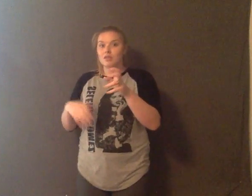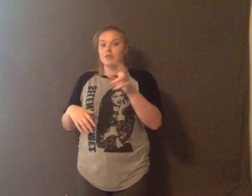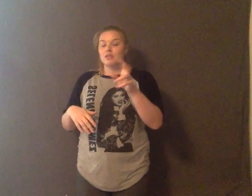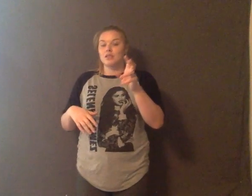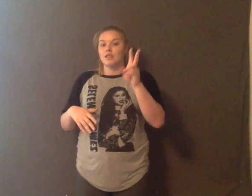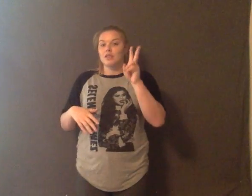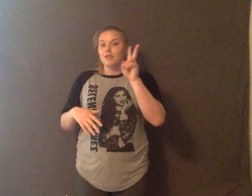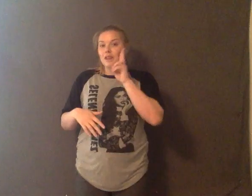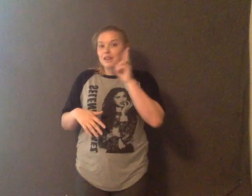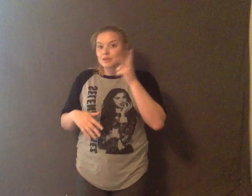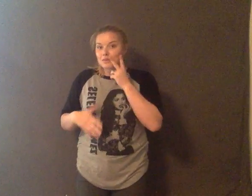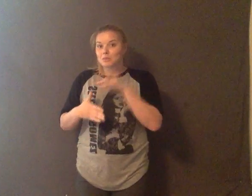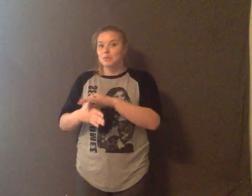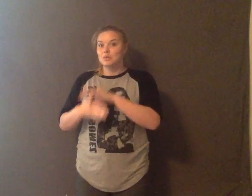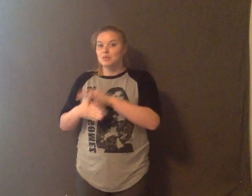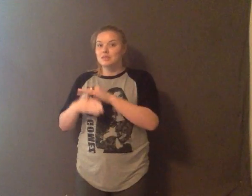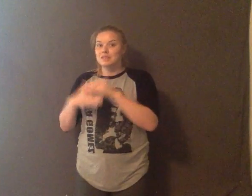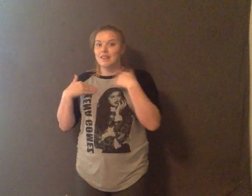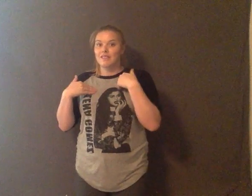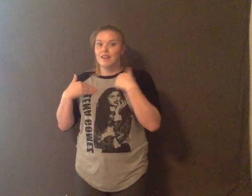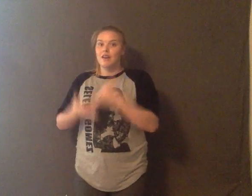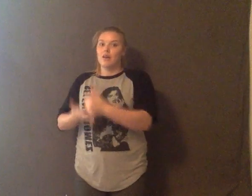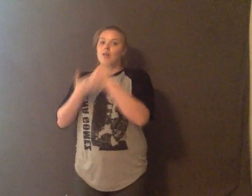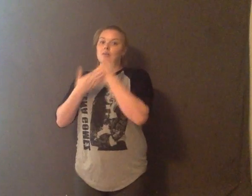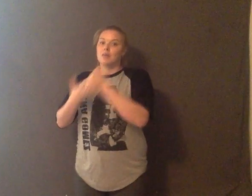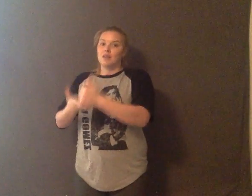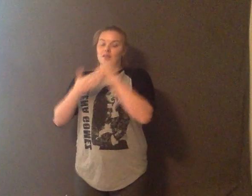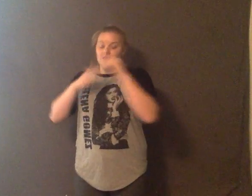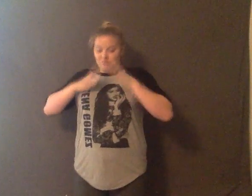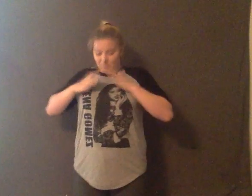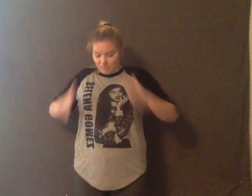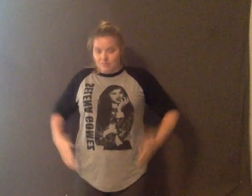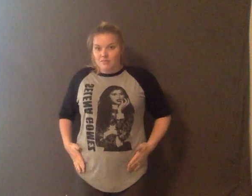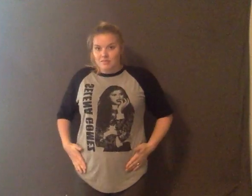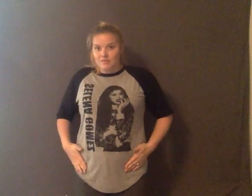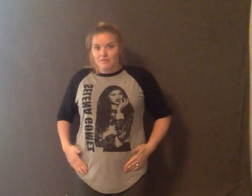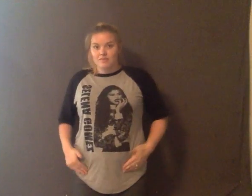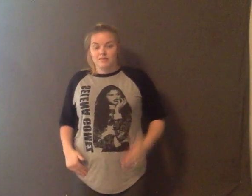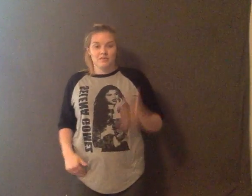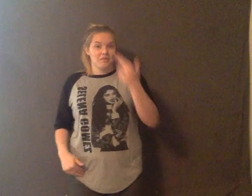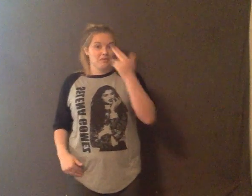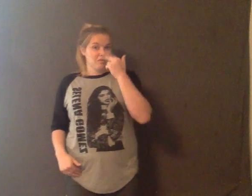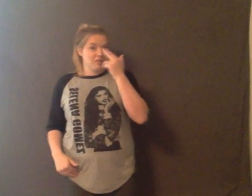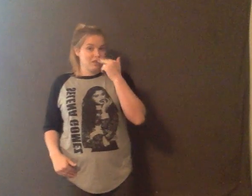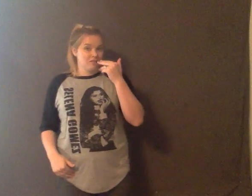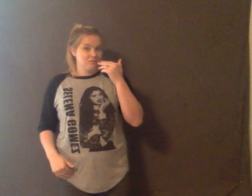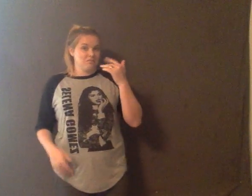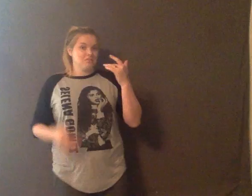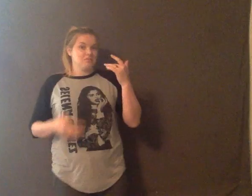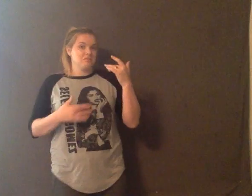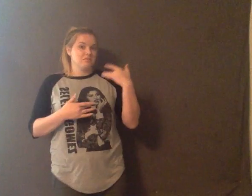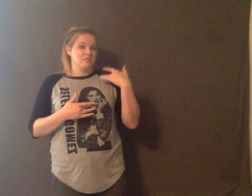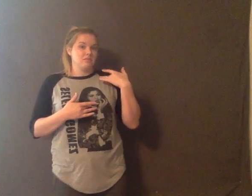plant proteins have a much more beneficial effect on our physiology. The funny thing about protein is most Americans get about twice the amount they